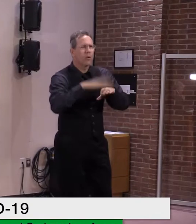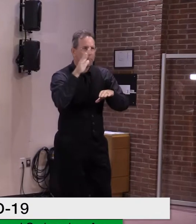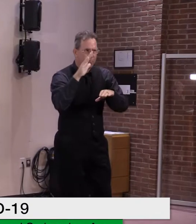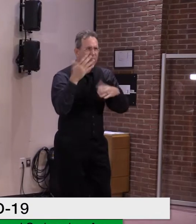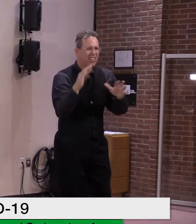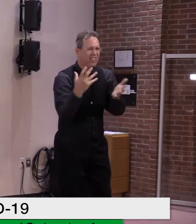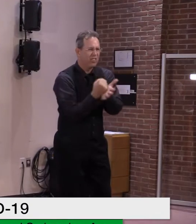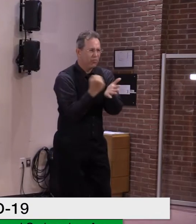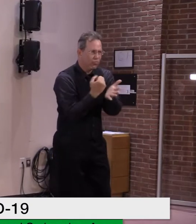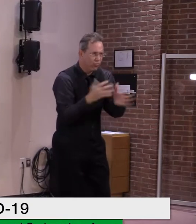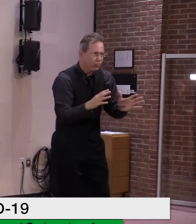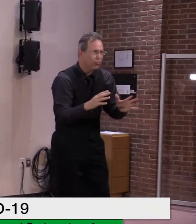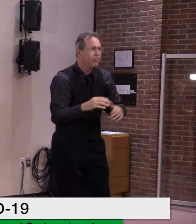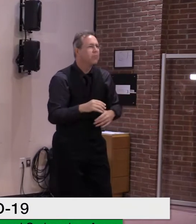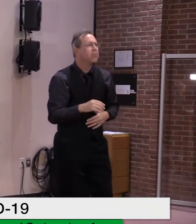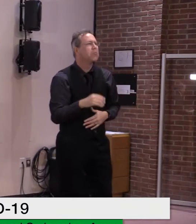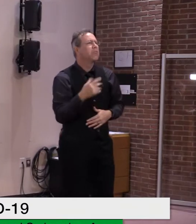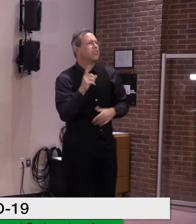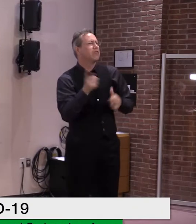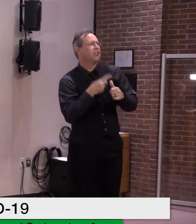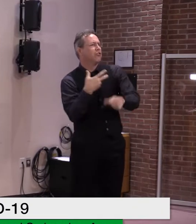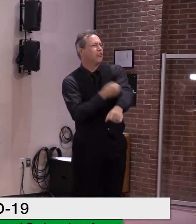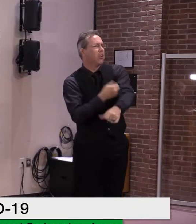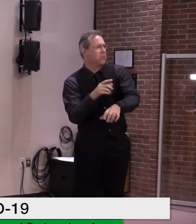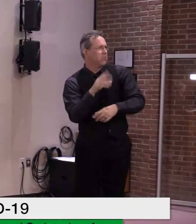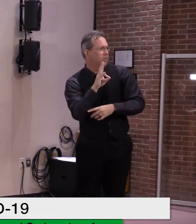dose. We need just